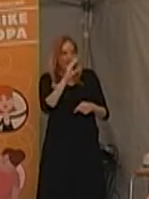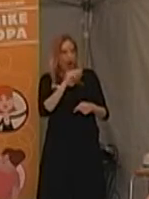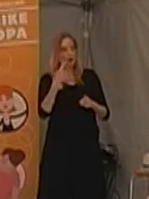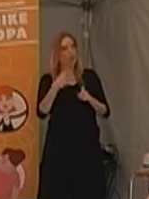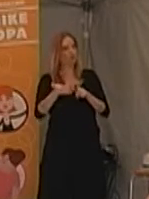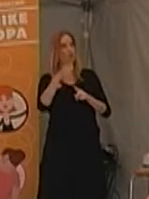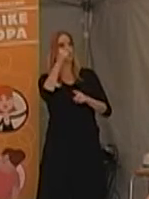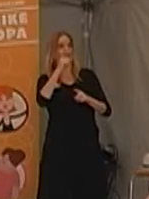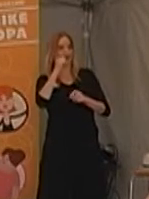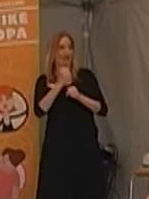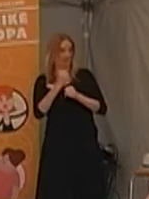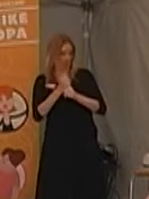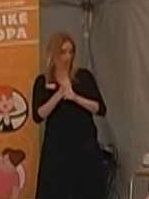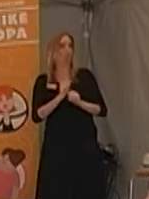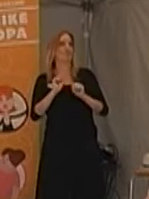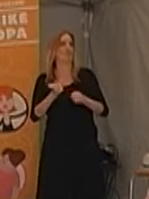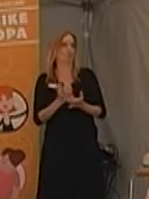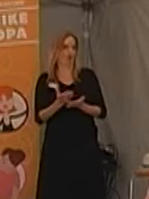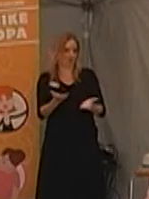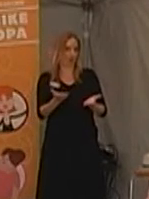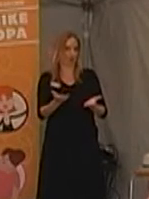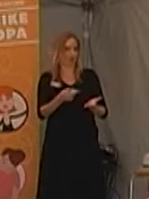work as well, they've got something to offer. So,